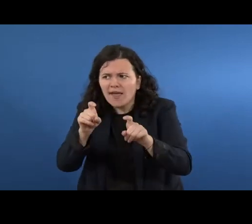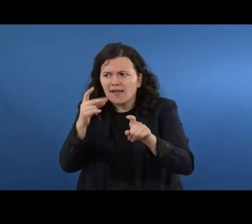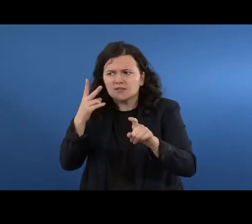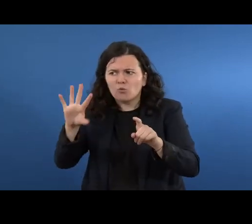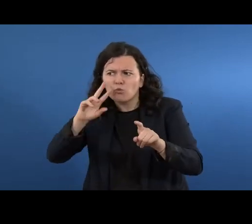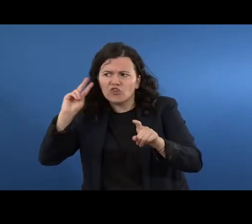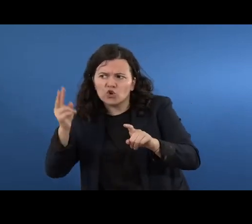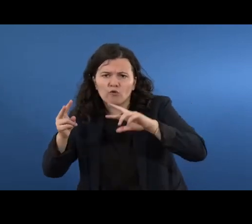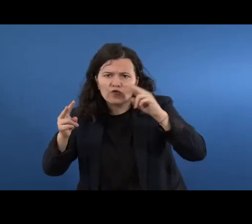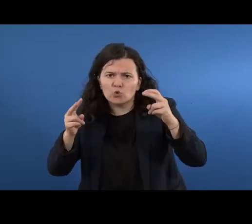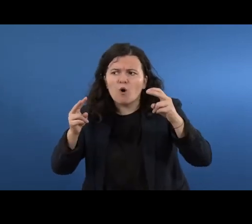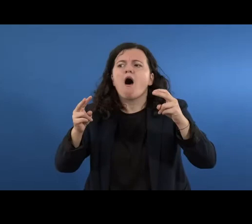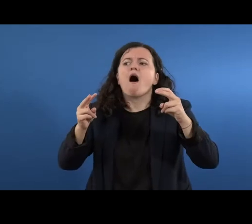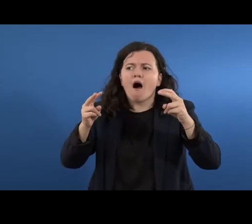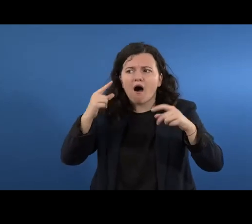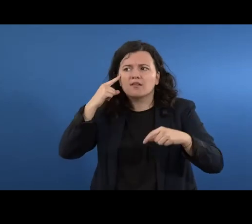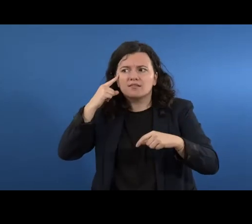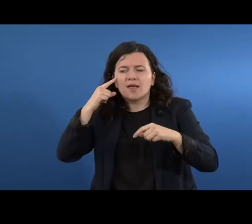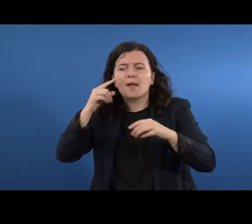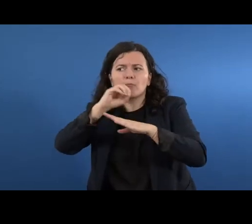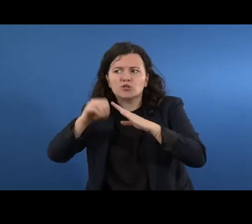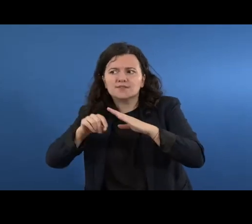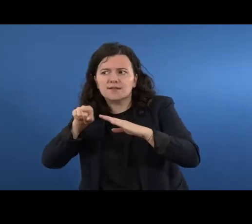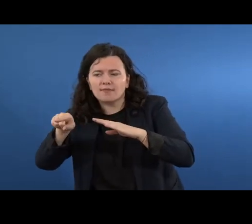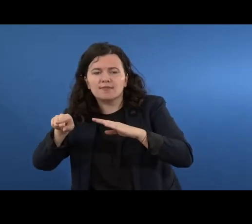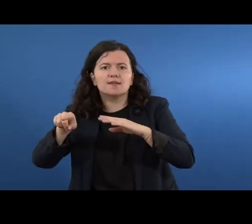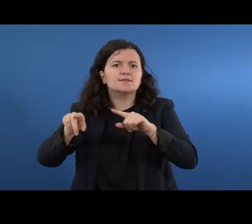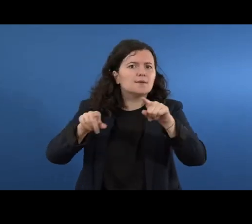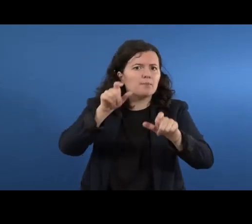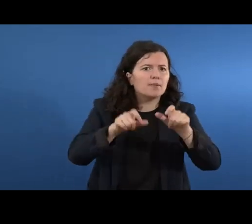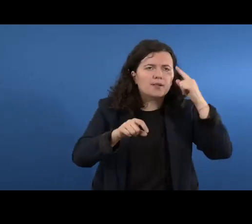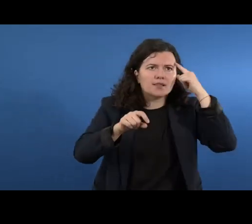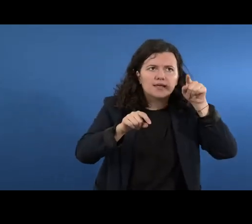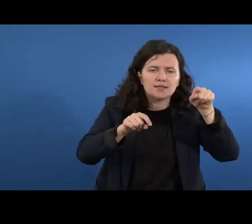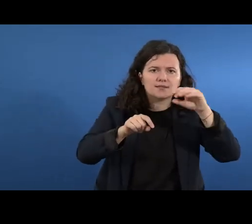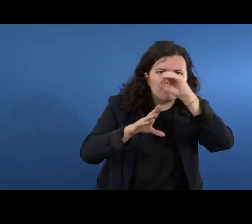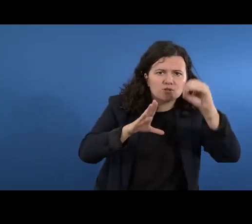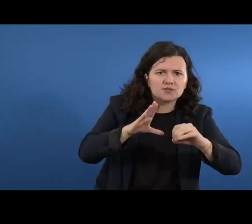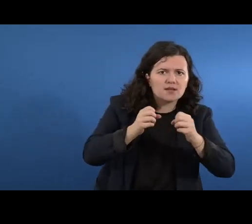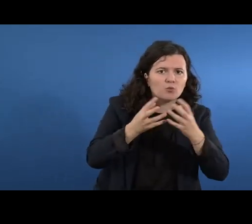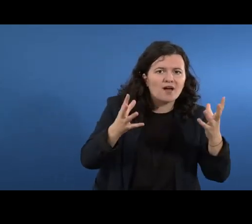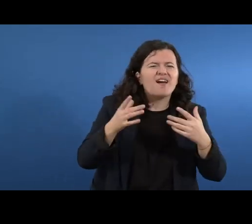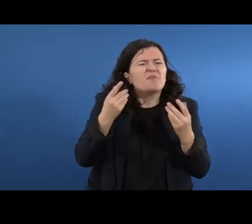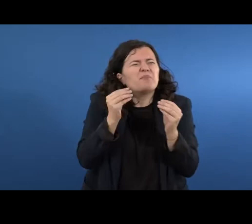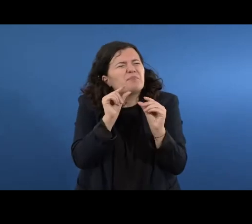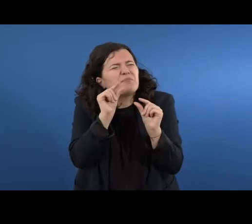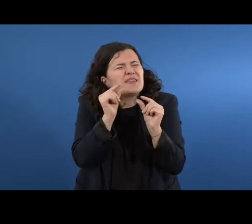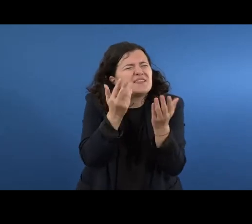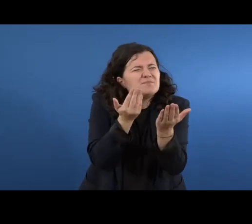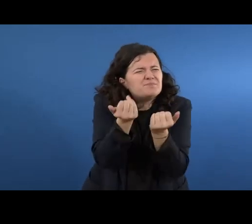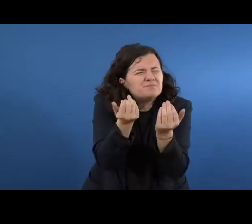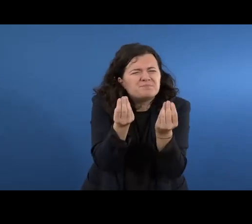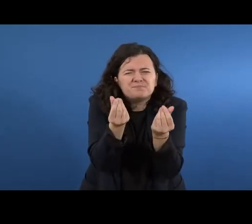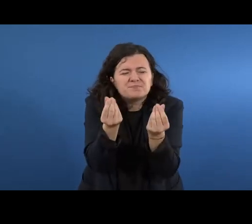reactively, but also in a proactive manner, is very important to also, take the stress away from them